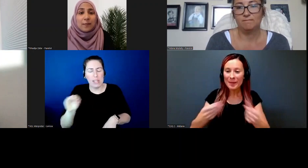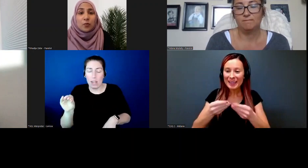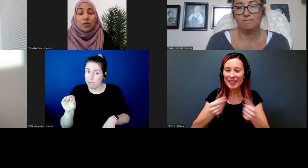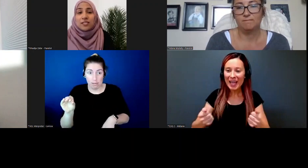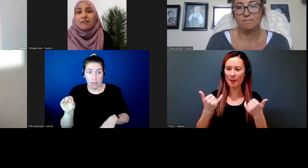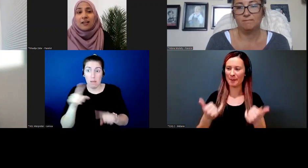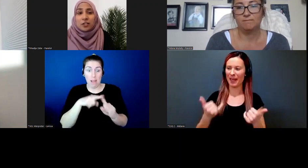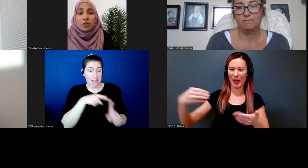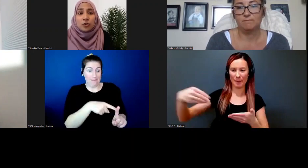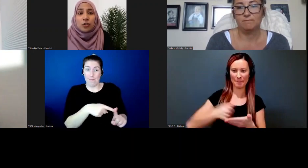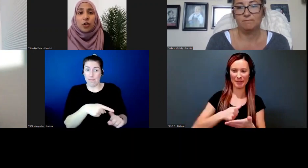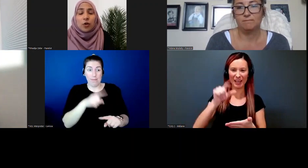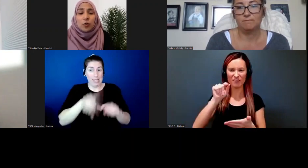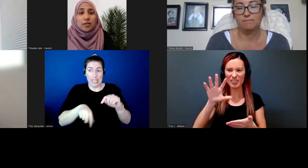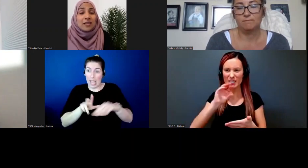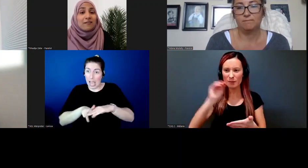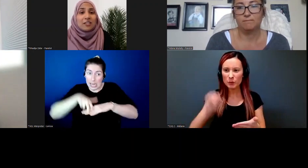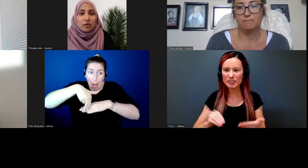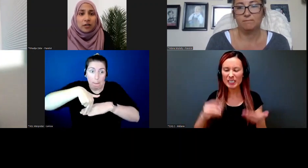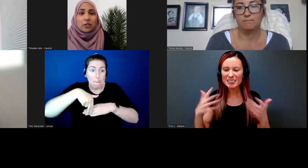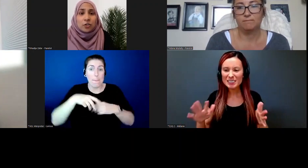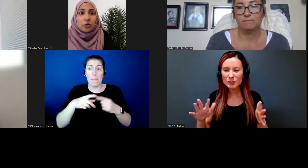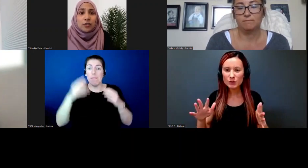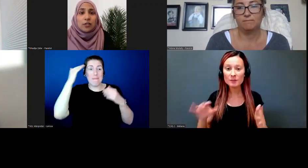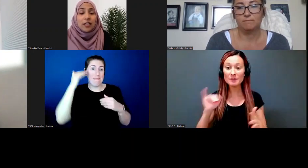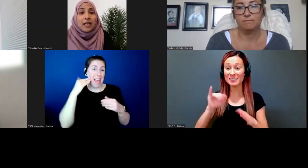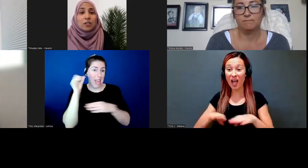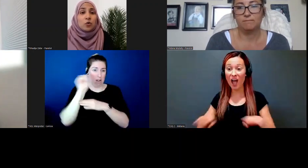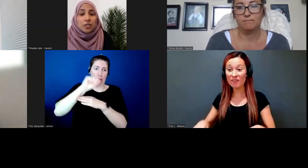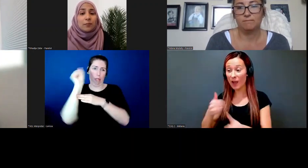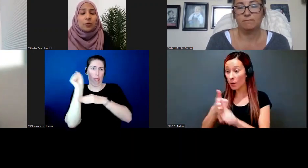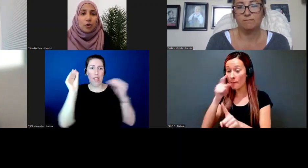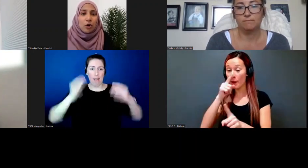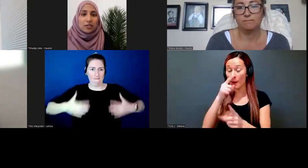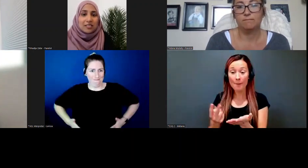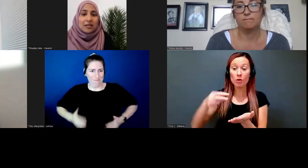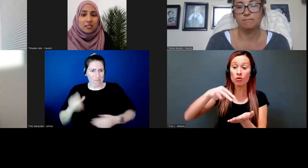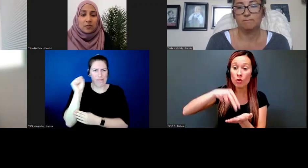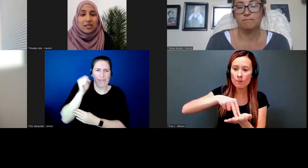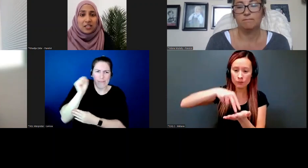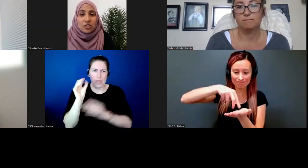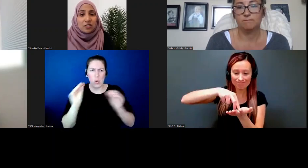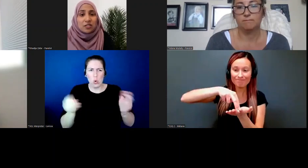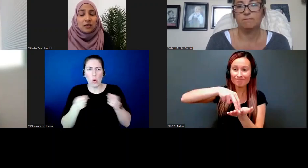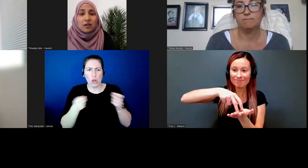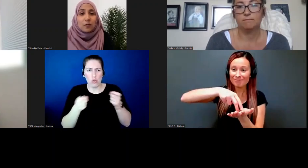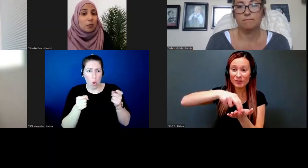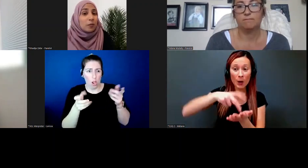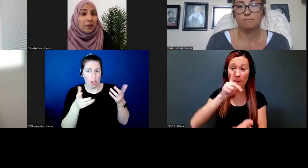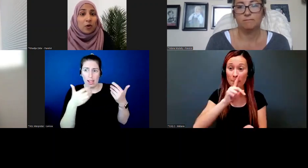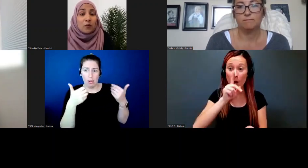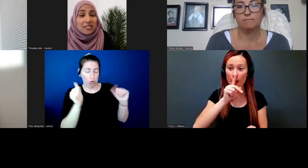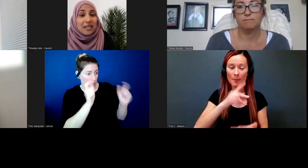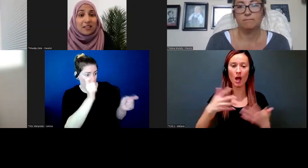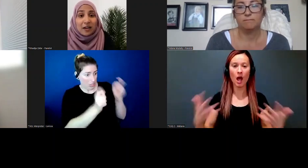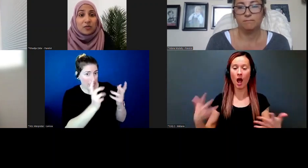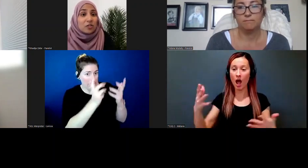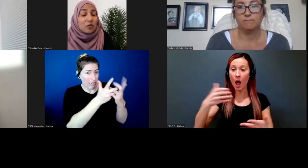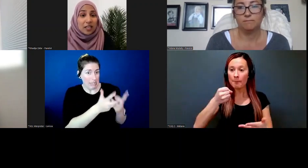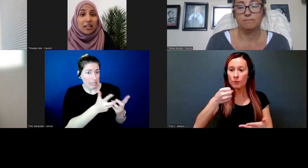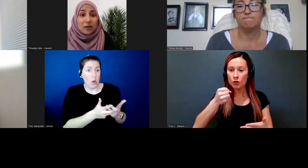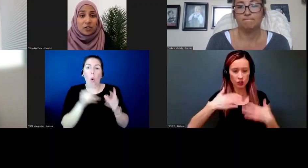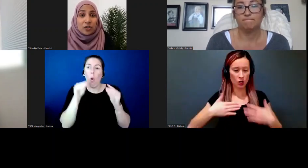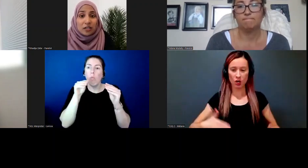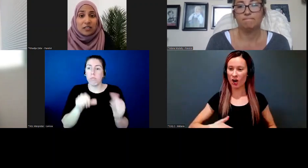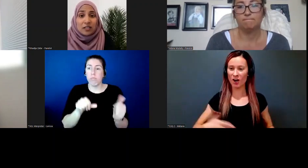sit up, who doesn't have head control, who doesn't have any trunk control, and you start putting all these customizations, we will be paying over $7,000